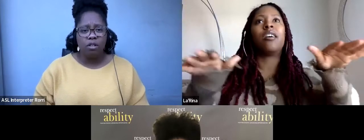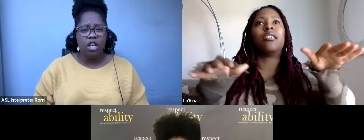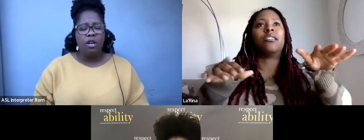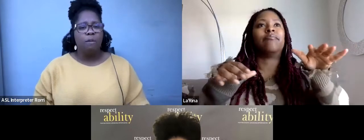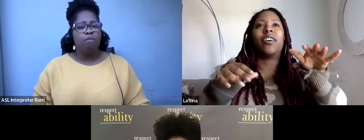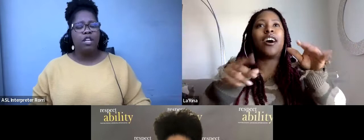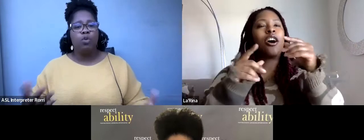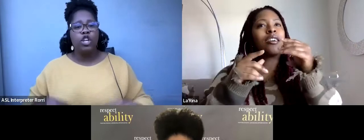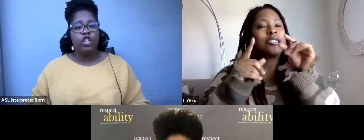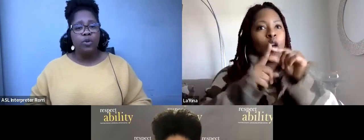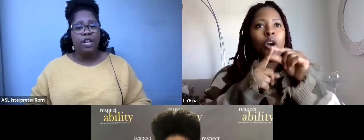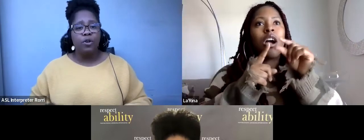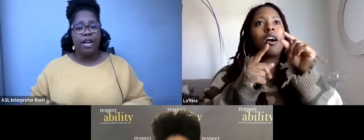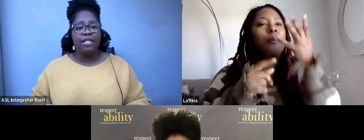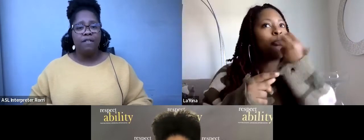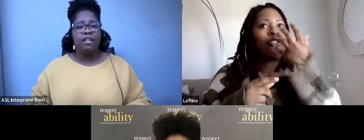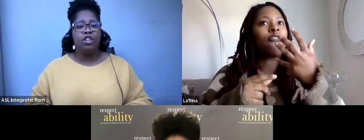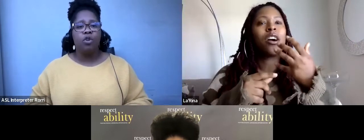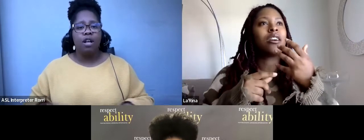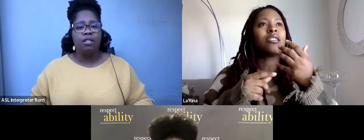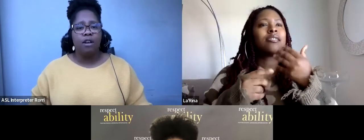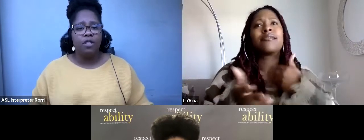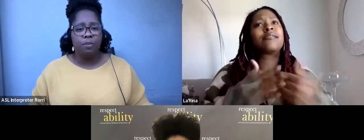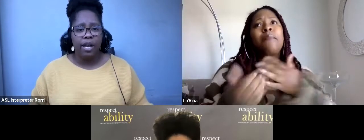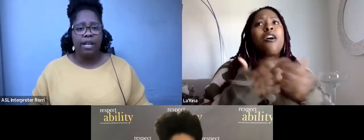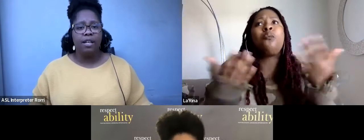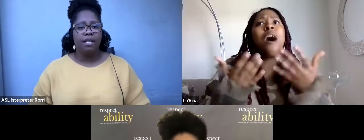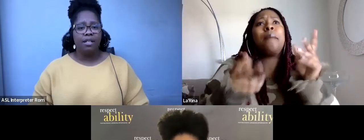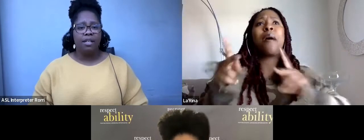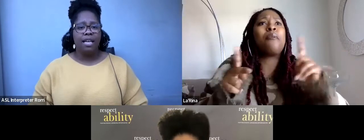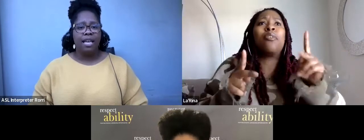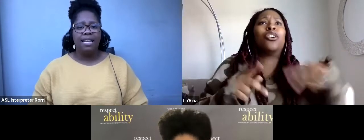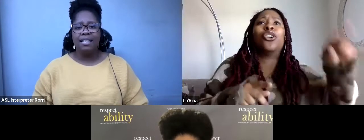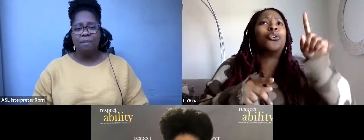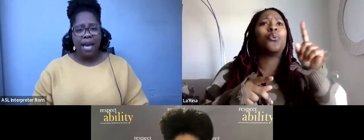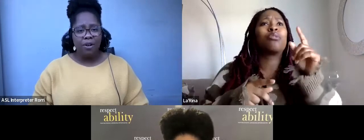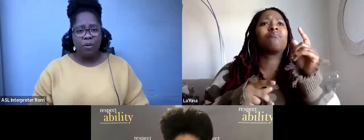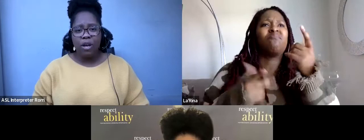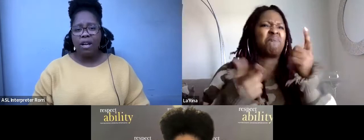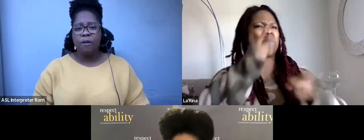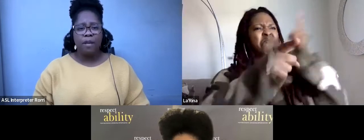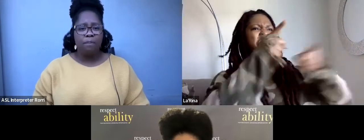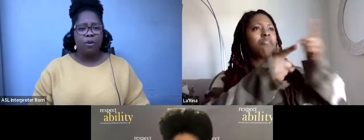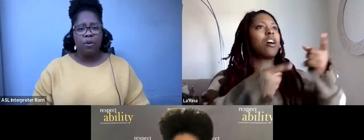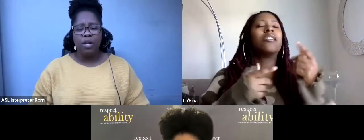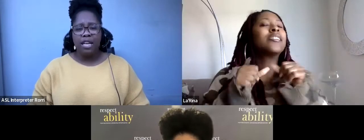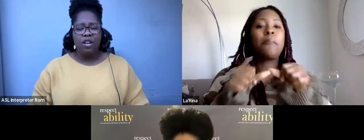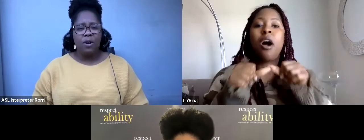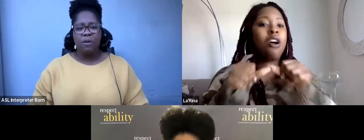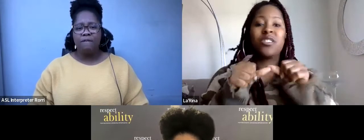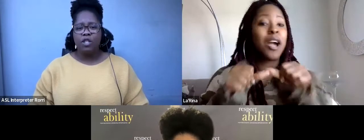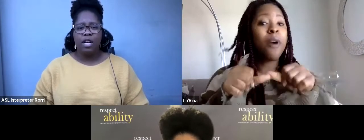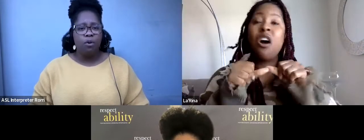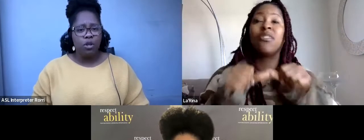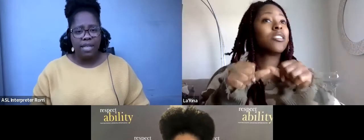world. Because what you're doing, your creativity is going to cause love to spread. And it doesn't matter what other people, you